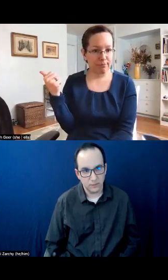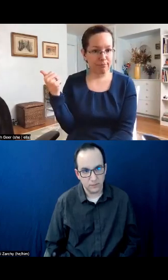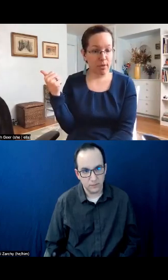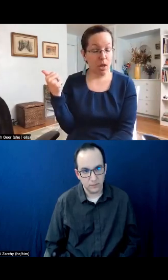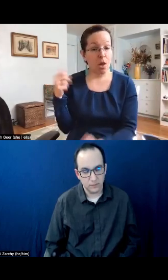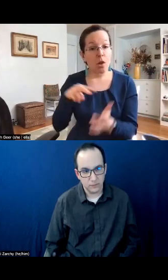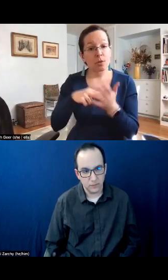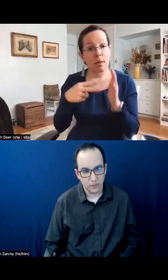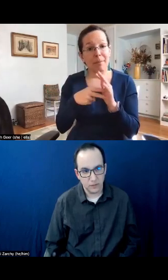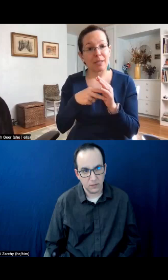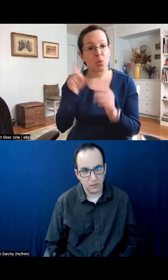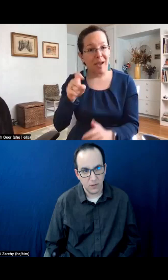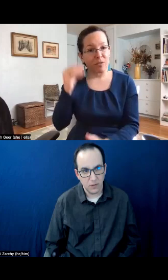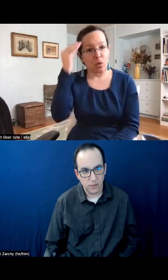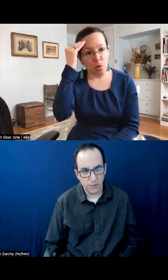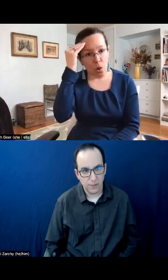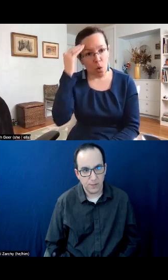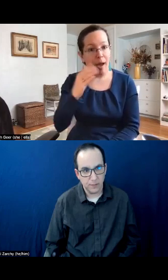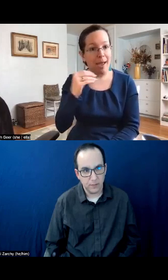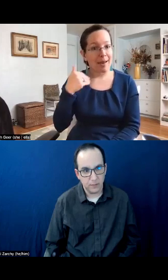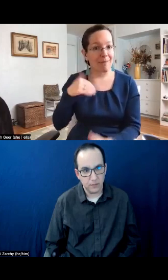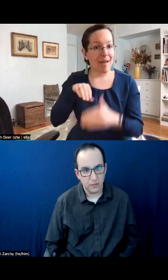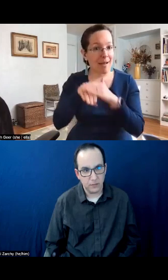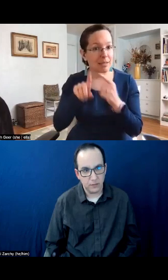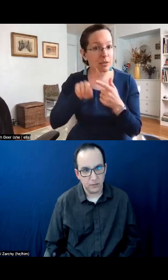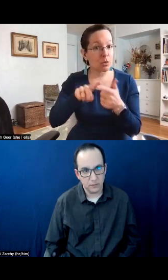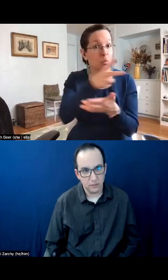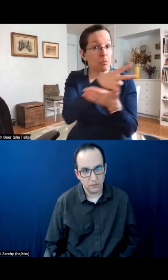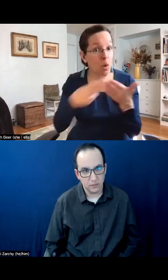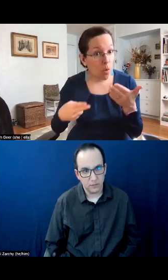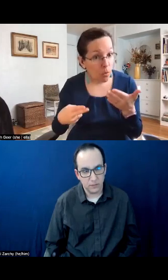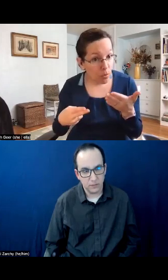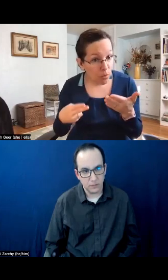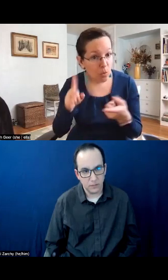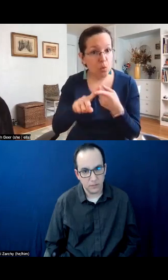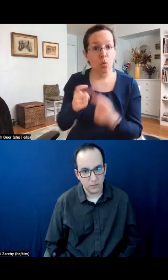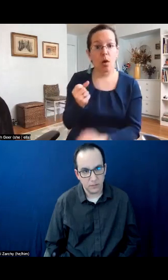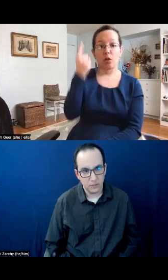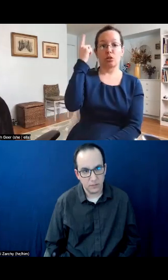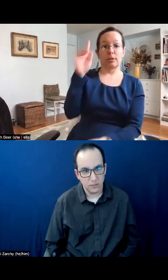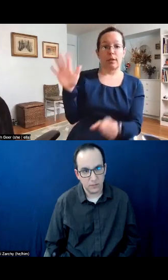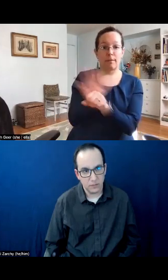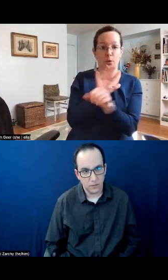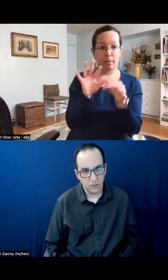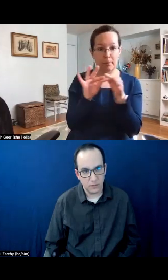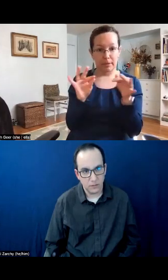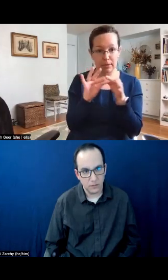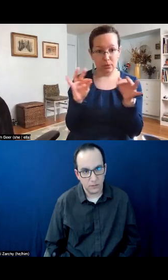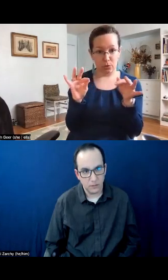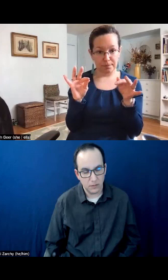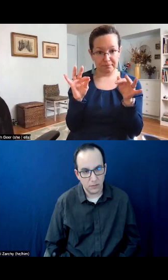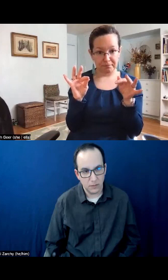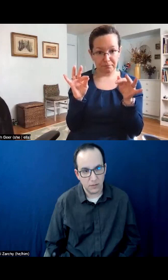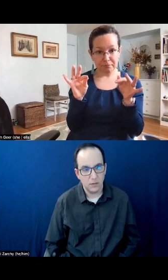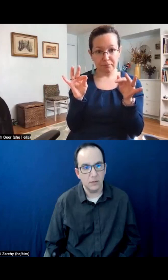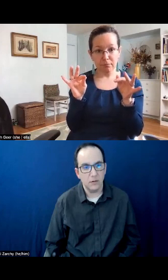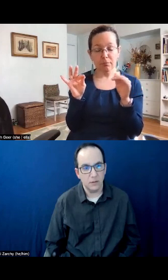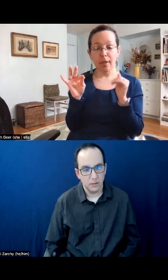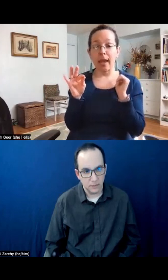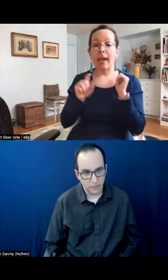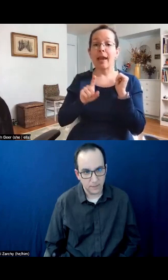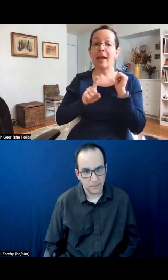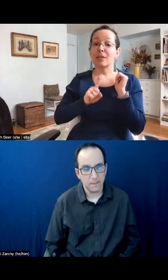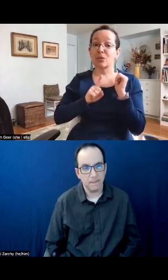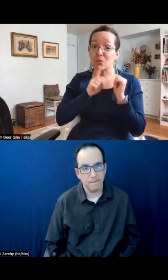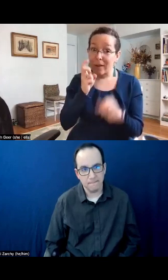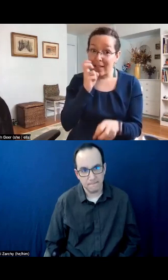Part of the message would come from one language and part of the message would come from the other. So you need to know and have access to both to understand